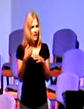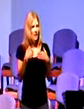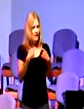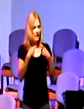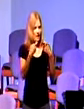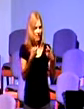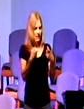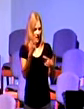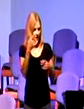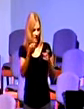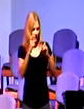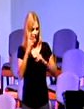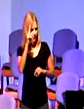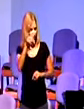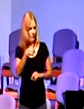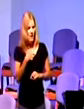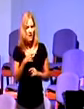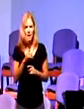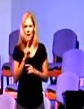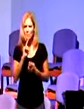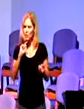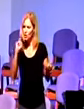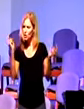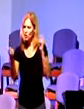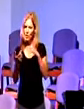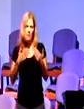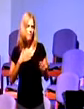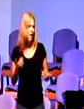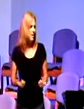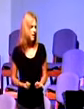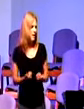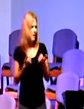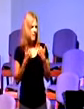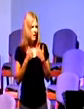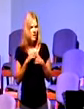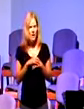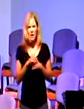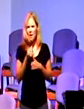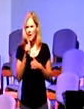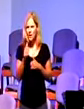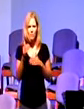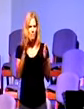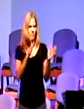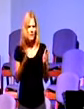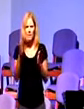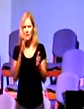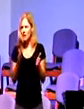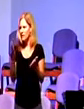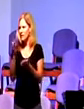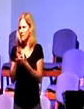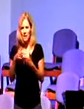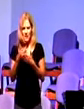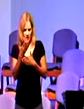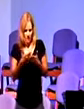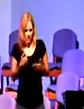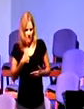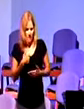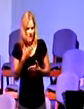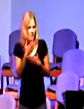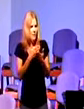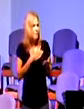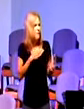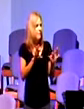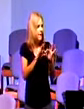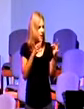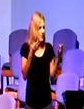me. And it absolutely changed my life. I don't plan on ever stopping. This is part of me. This is part of my